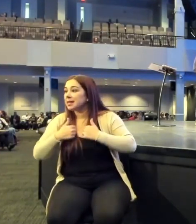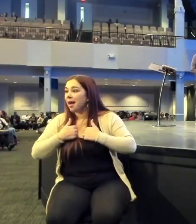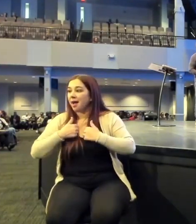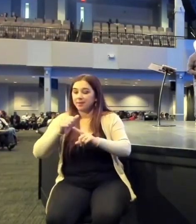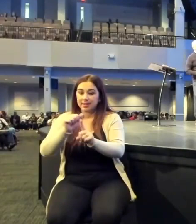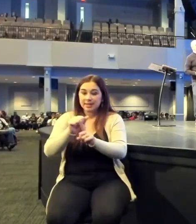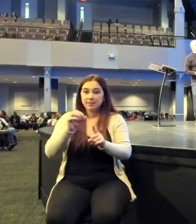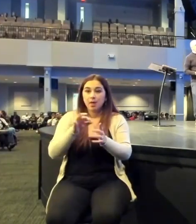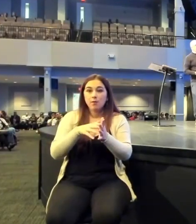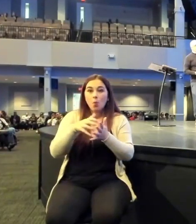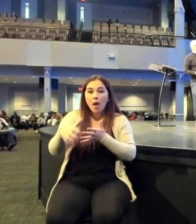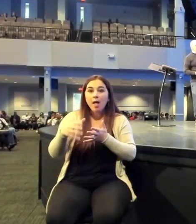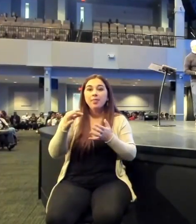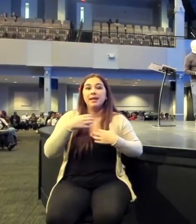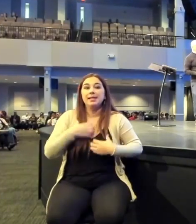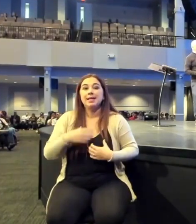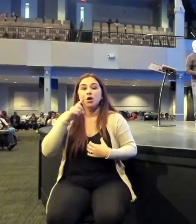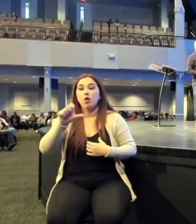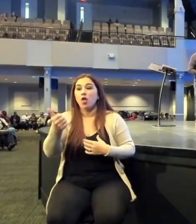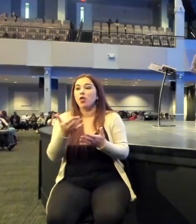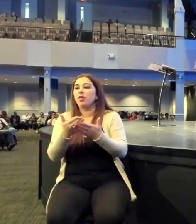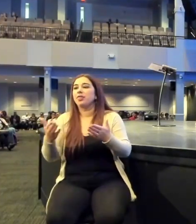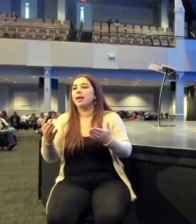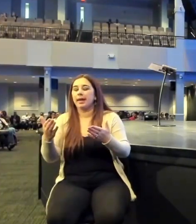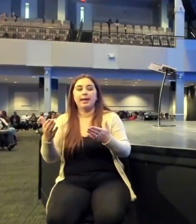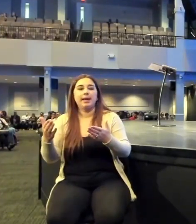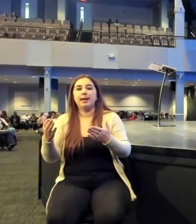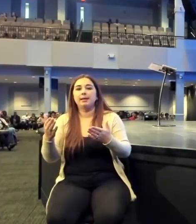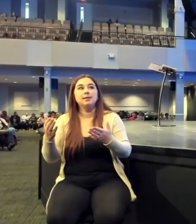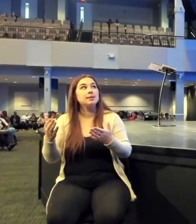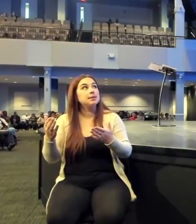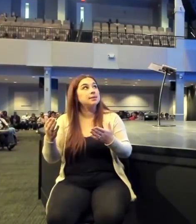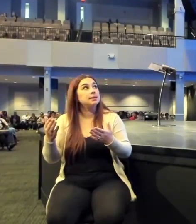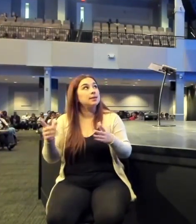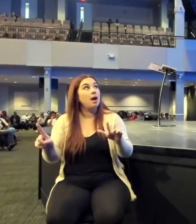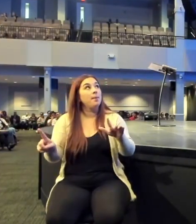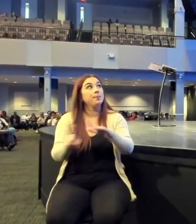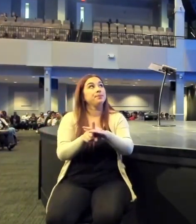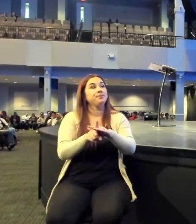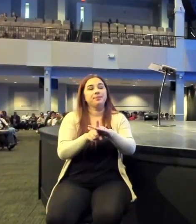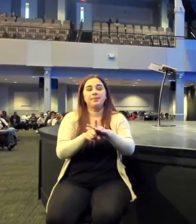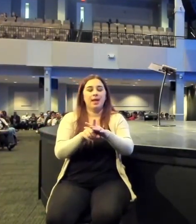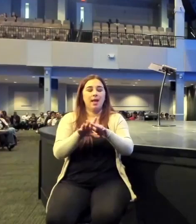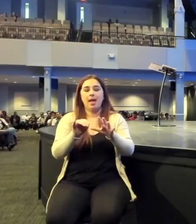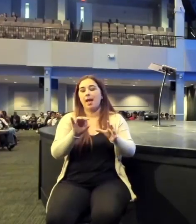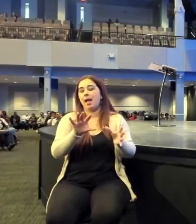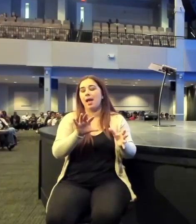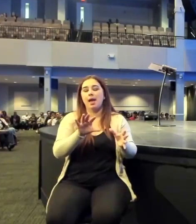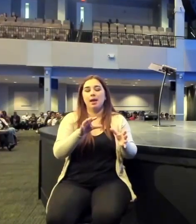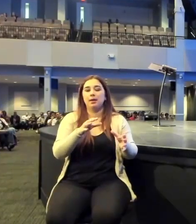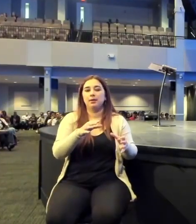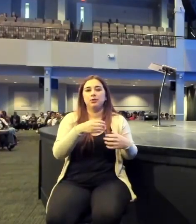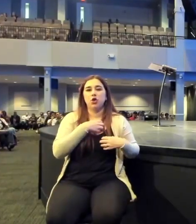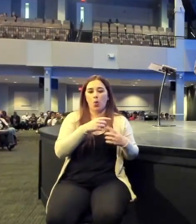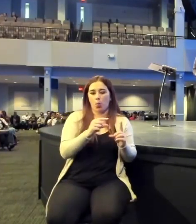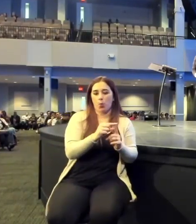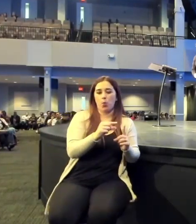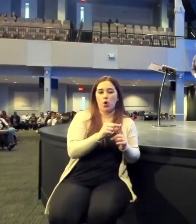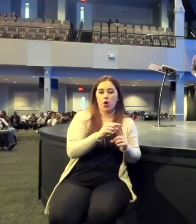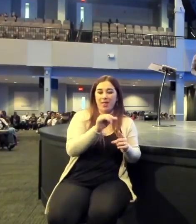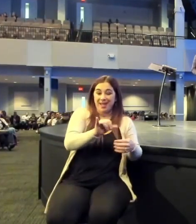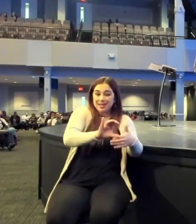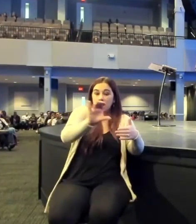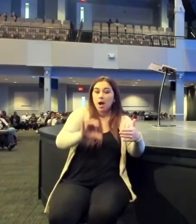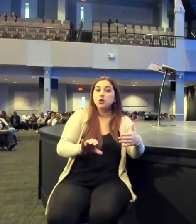deceitfulness of wealth, the desires for other things come in, and what happens? Choke the word. Would you call that a